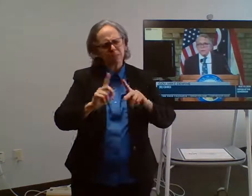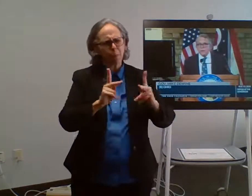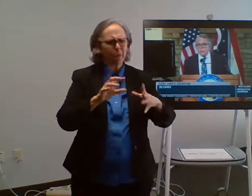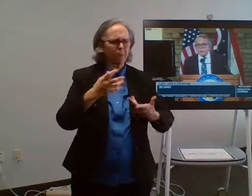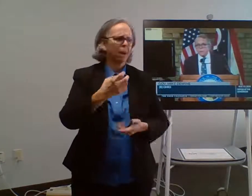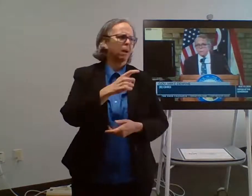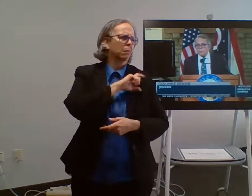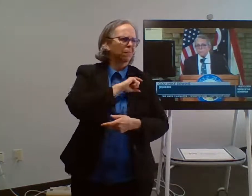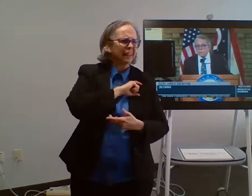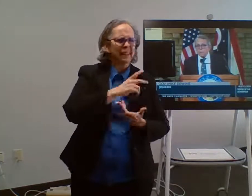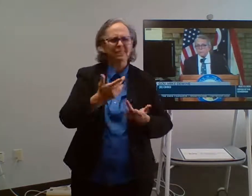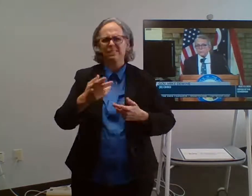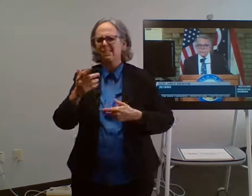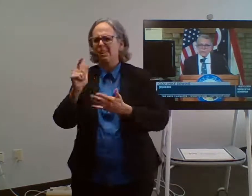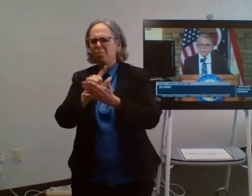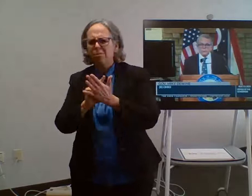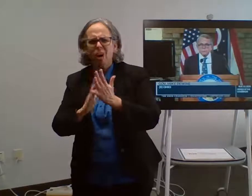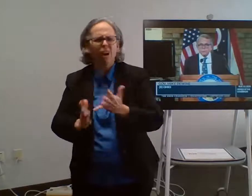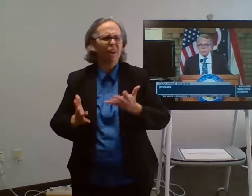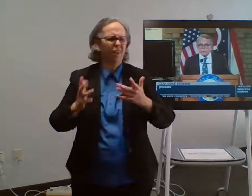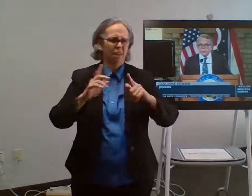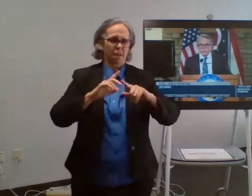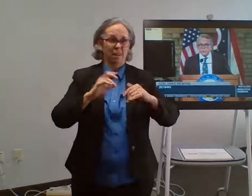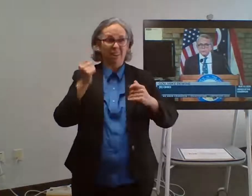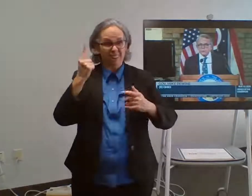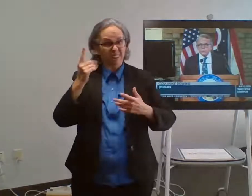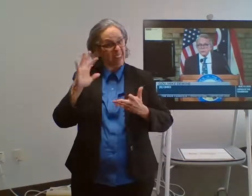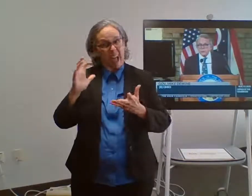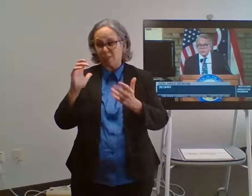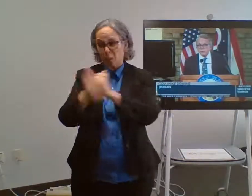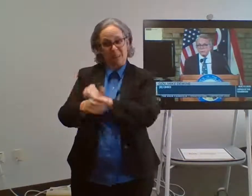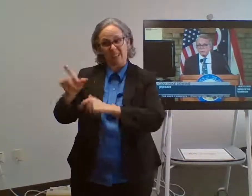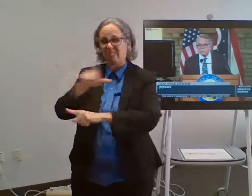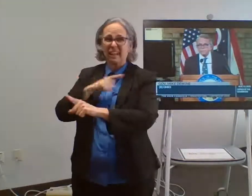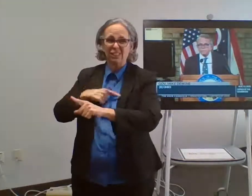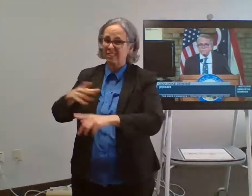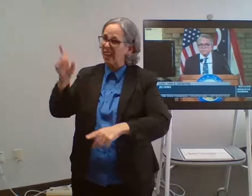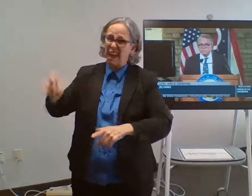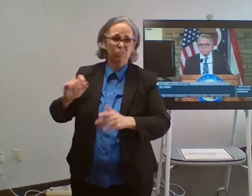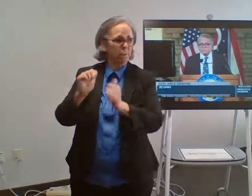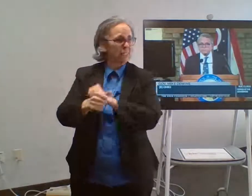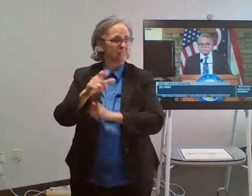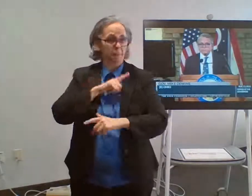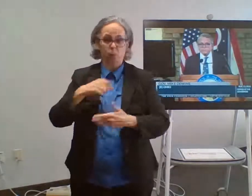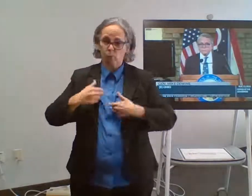it. It needs to pass. So yes, there's things that we can do.